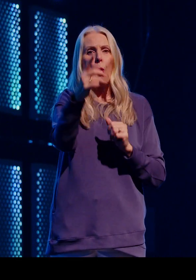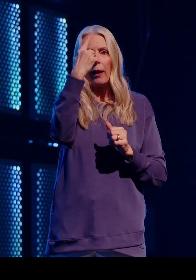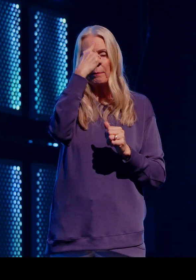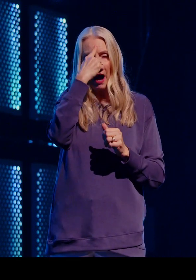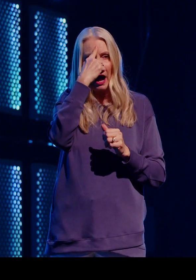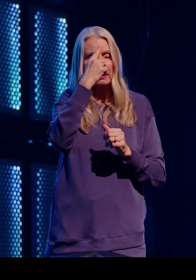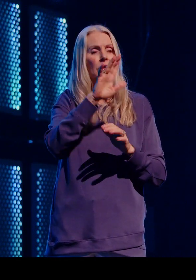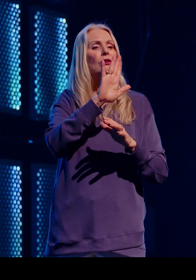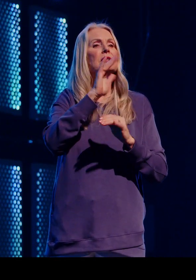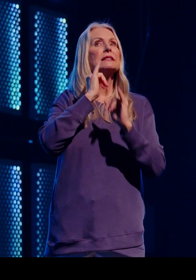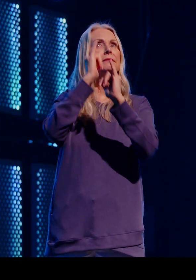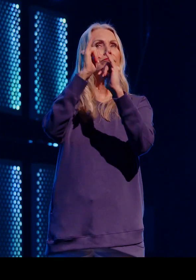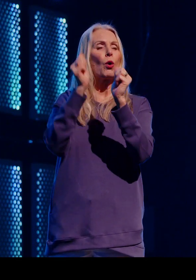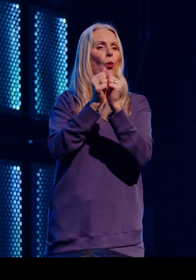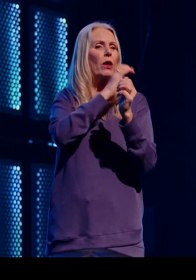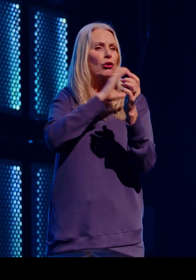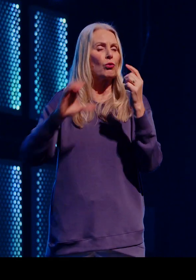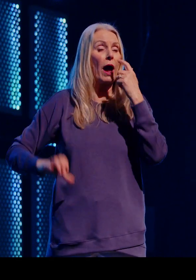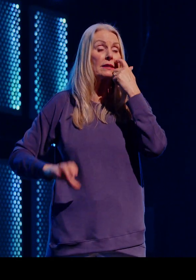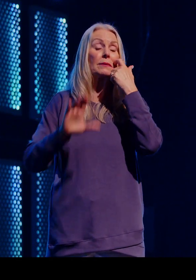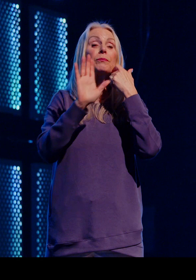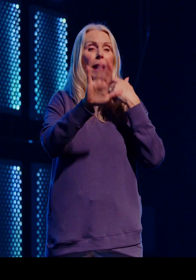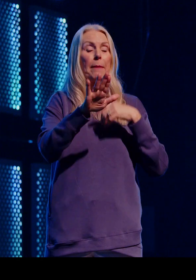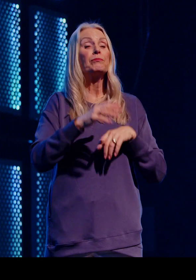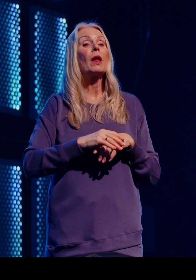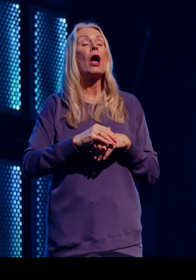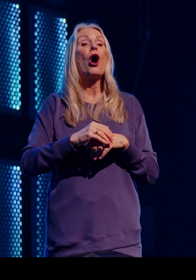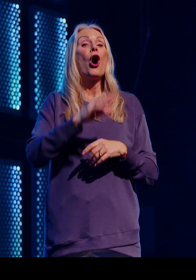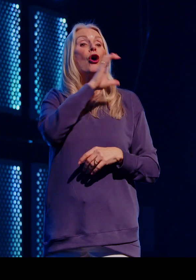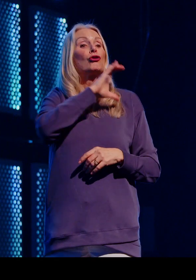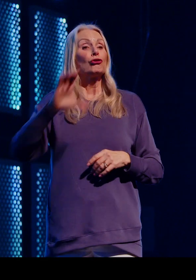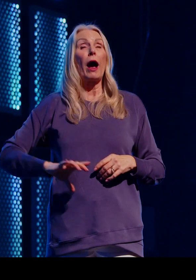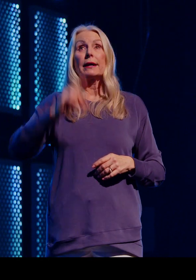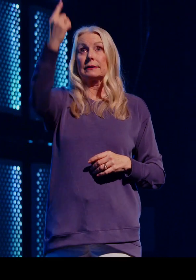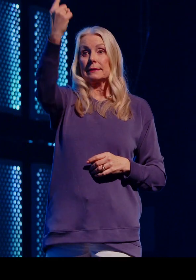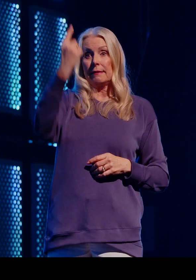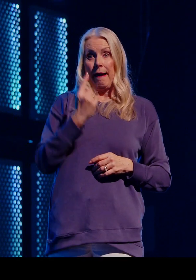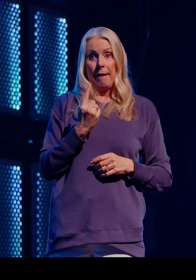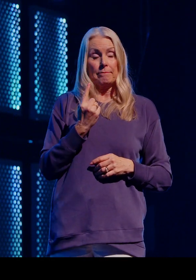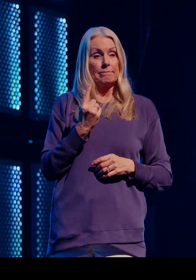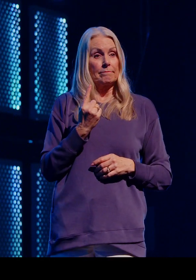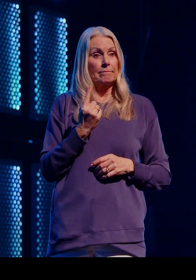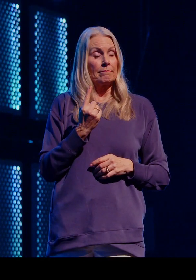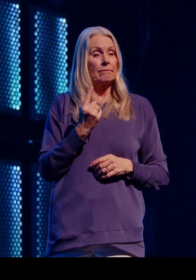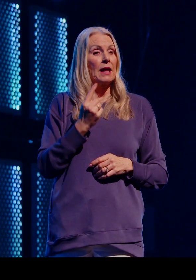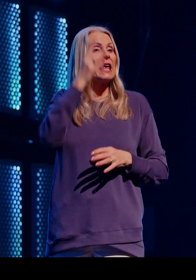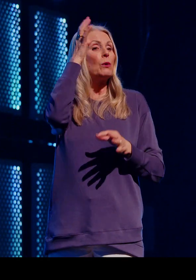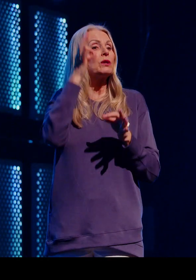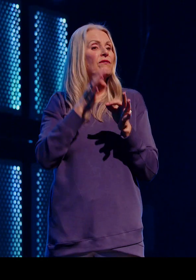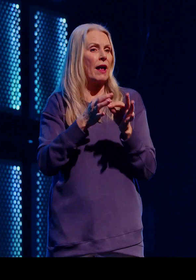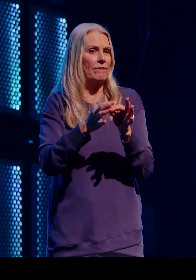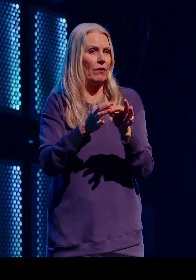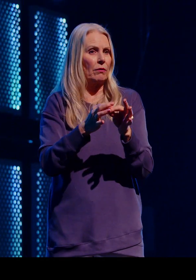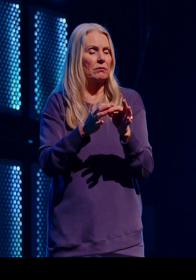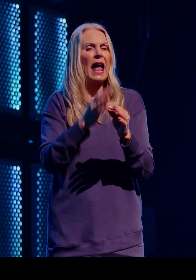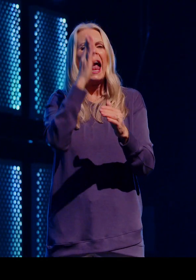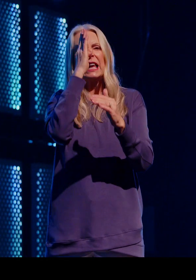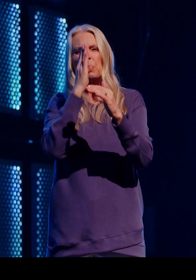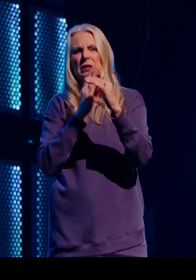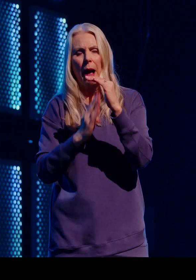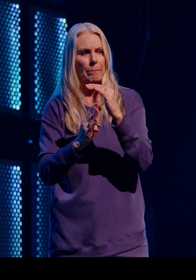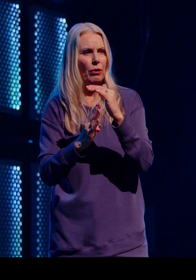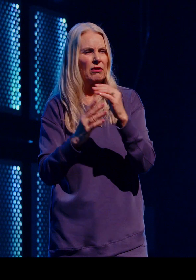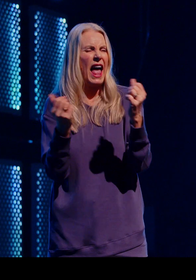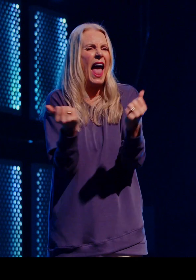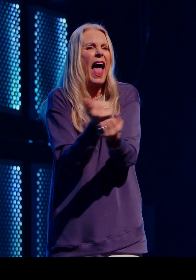yours in Christ. You see, Christ was humble, and Christ was faithful. Christ was faithfully humble, and he was faithful to everything that